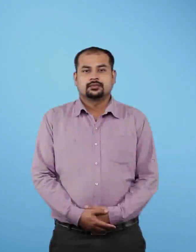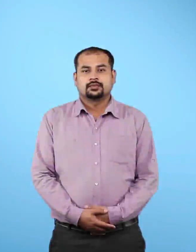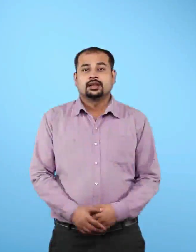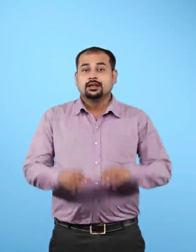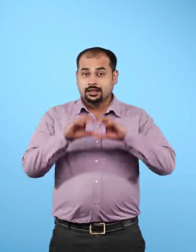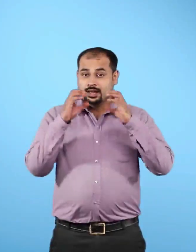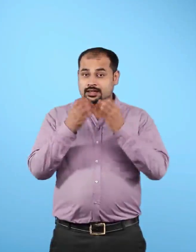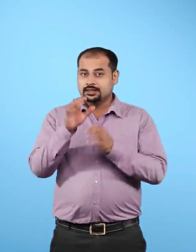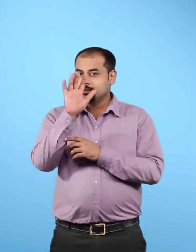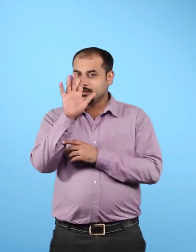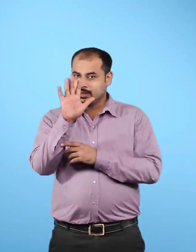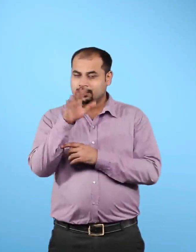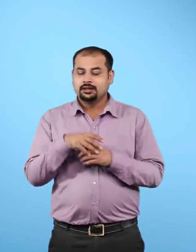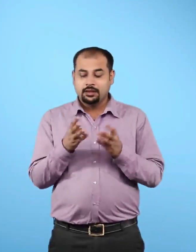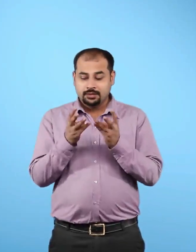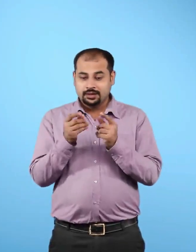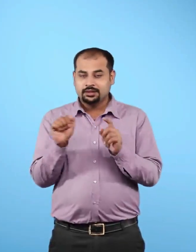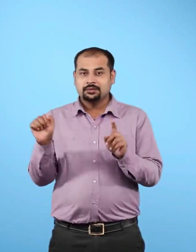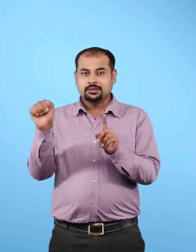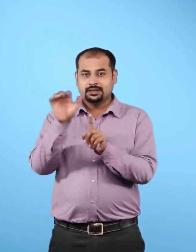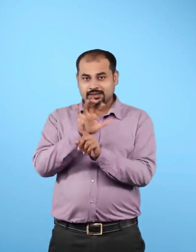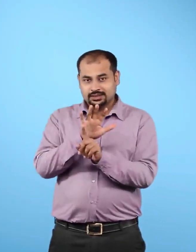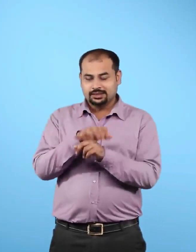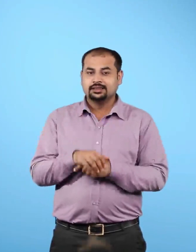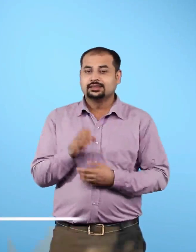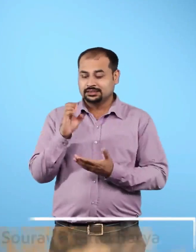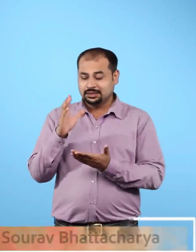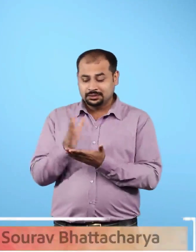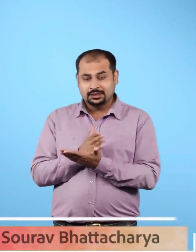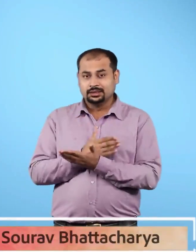Mathematics for Class 5. This is the chapter 10.